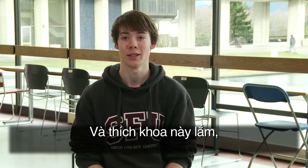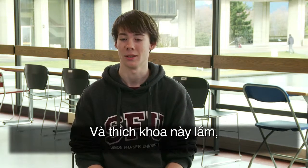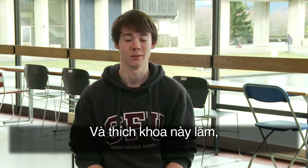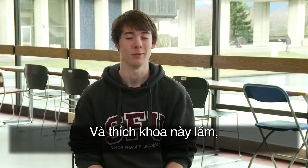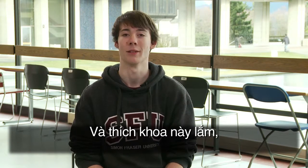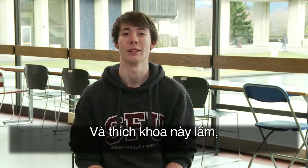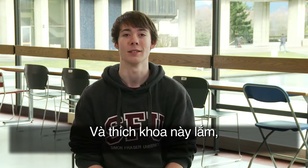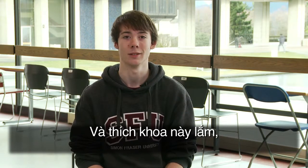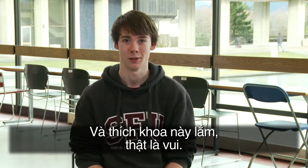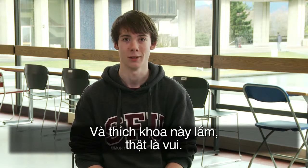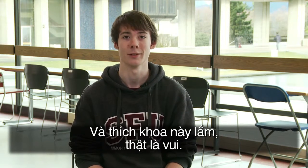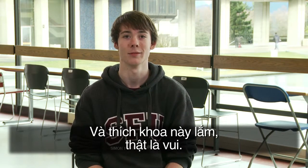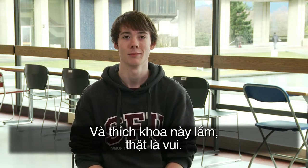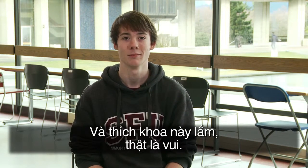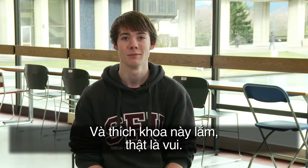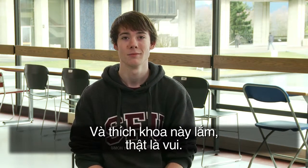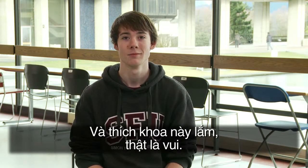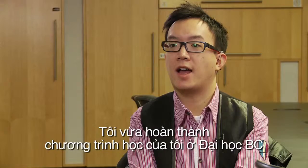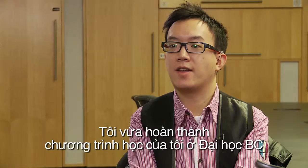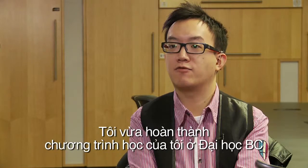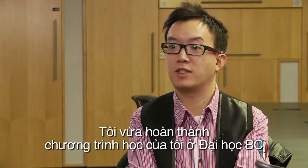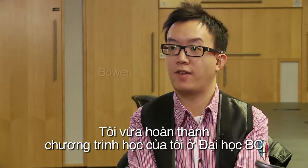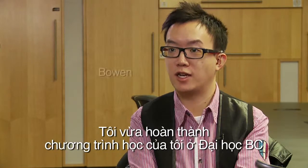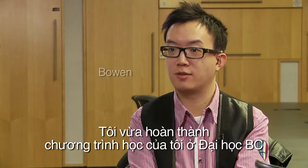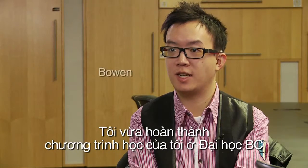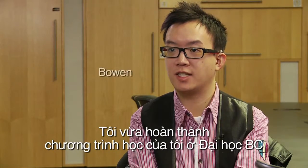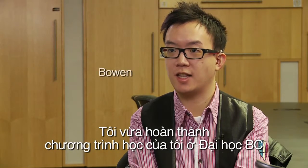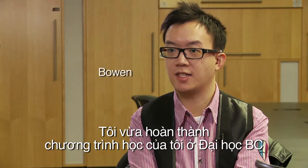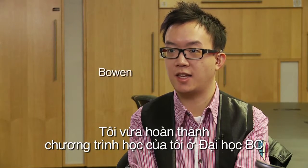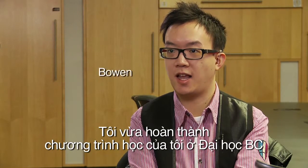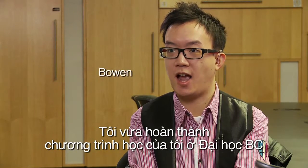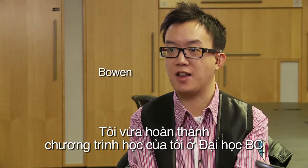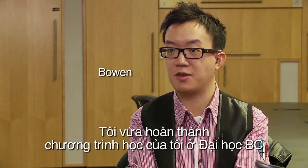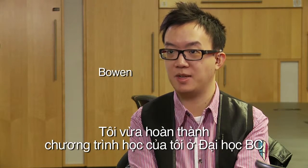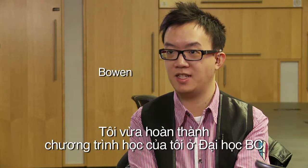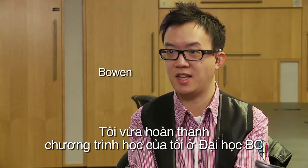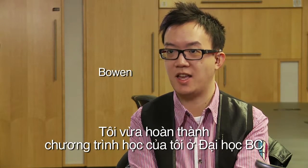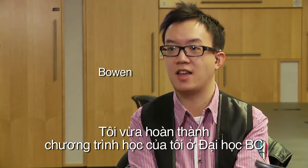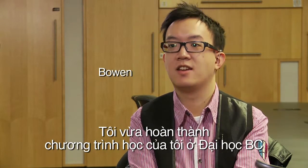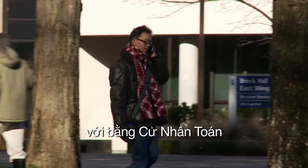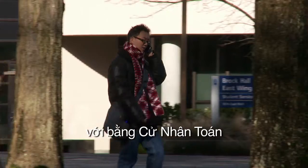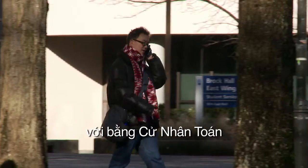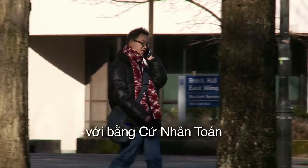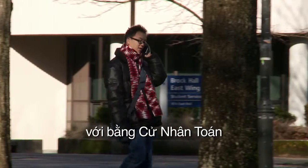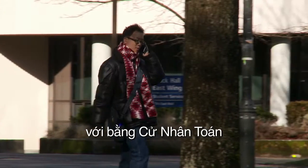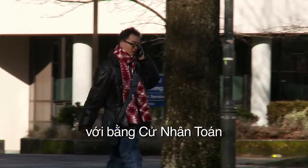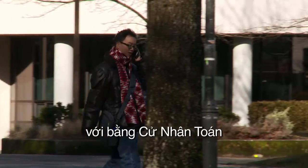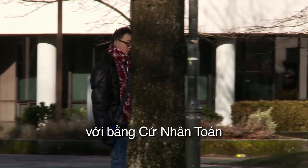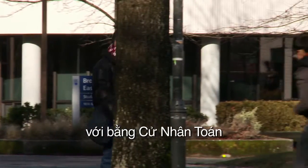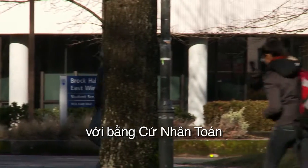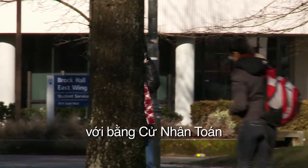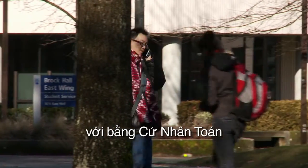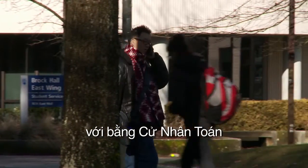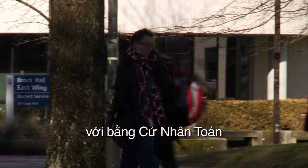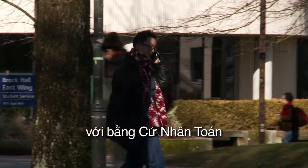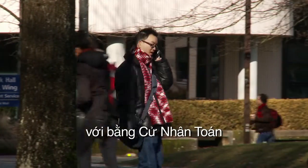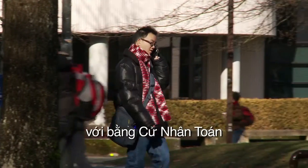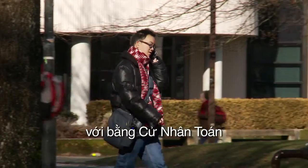and loving it. It's a lot of fun. I just finished my studies here at UBC with a Bachelor of Science in Mathematics